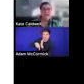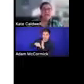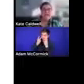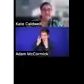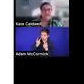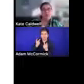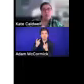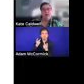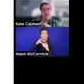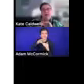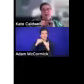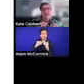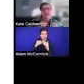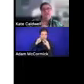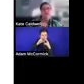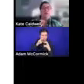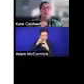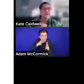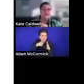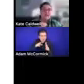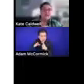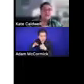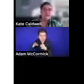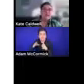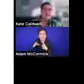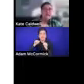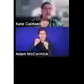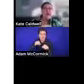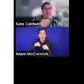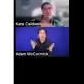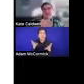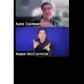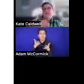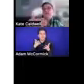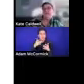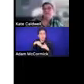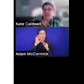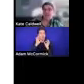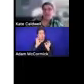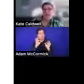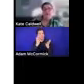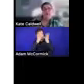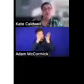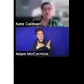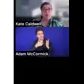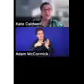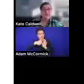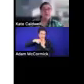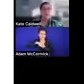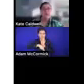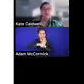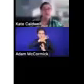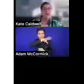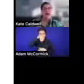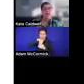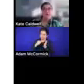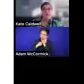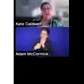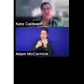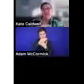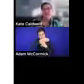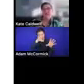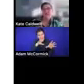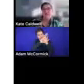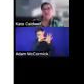the analysis, whereas with intersectional quantitative methods, effort needs to be made to ensure that it's going to allow